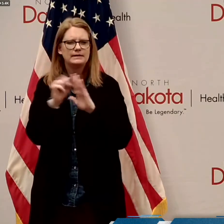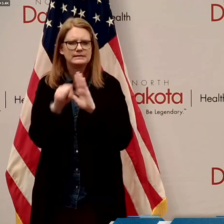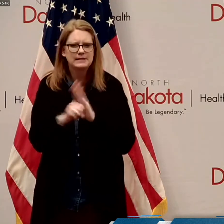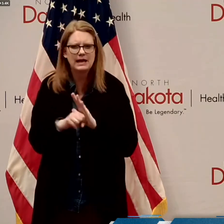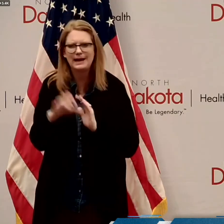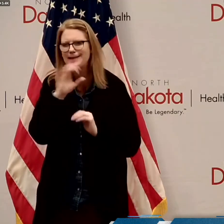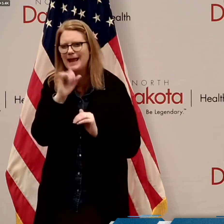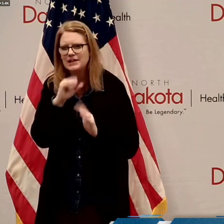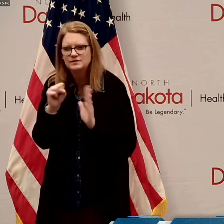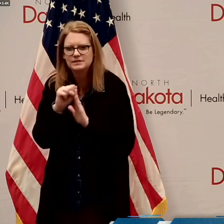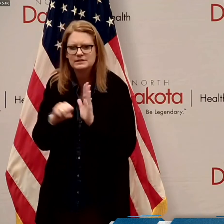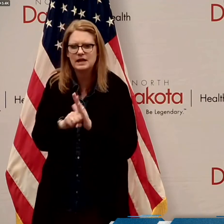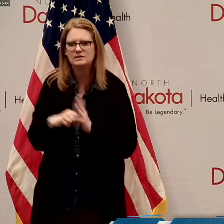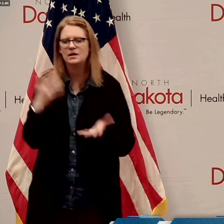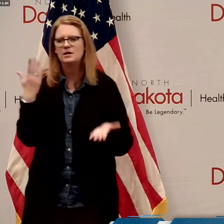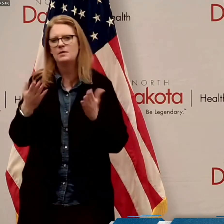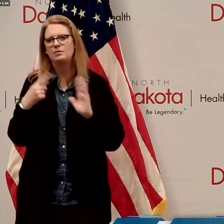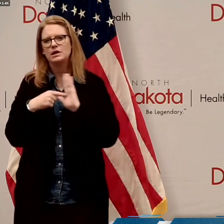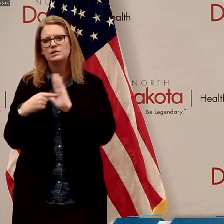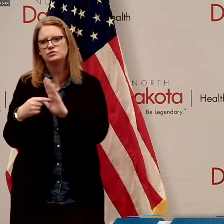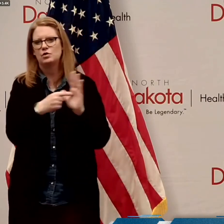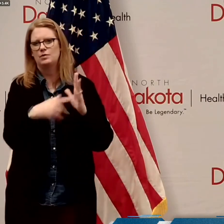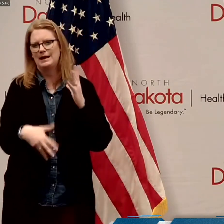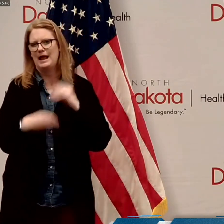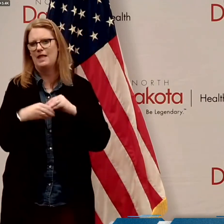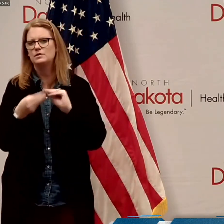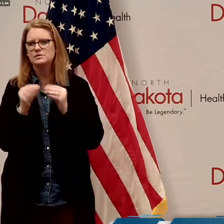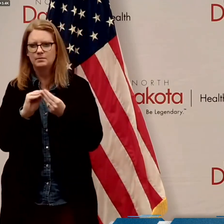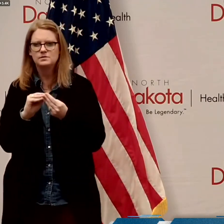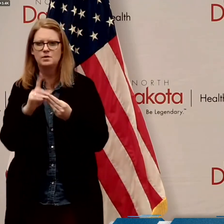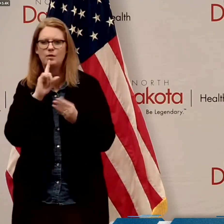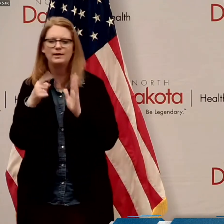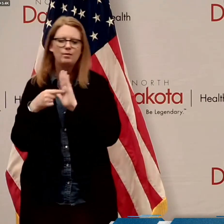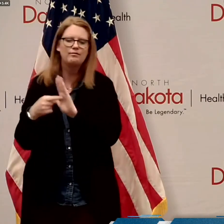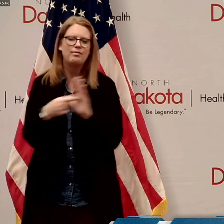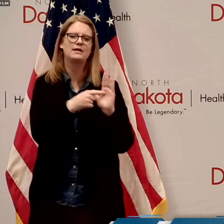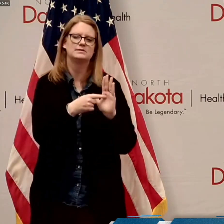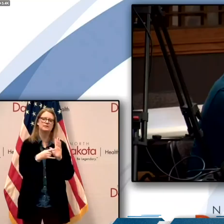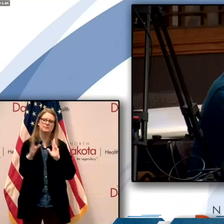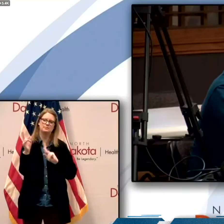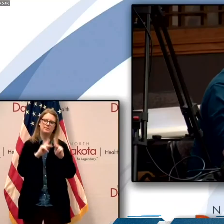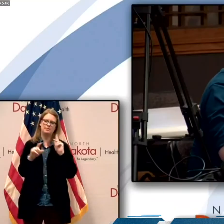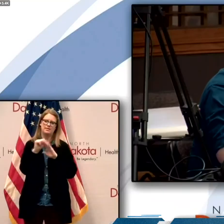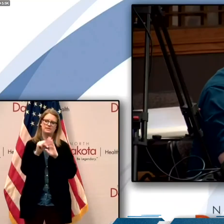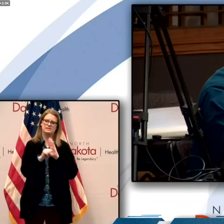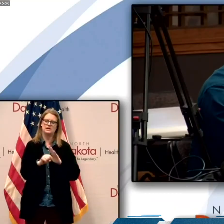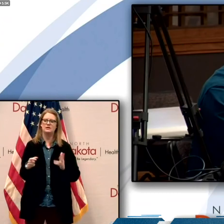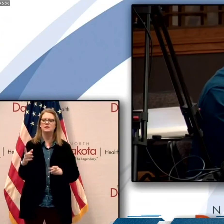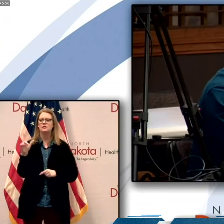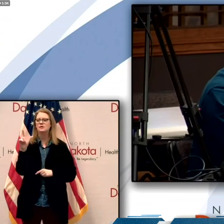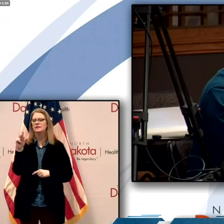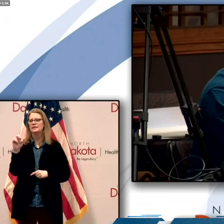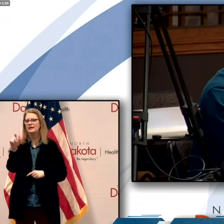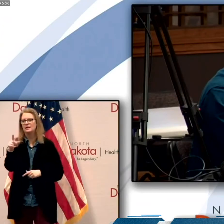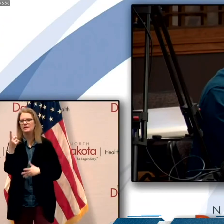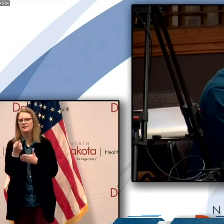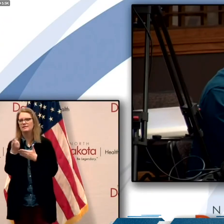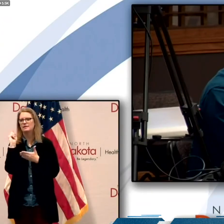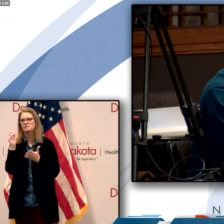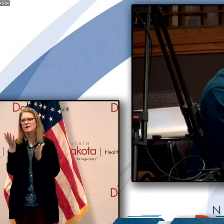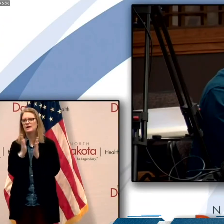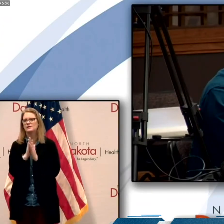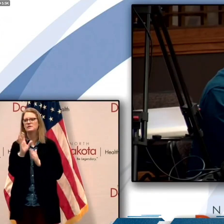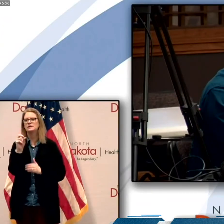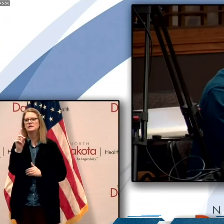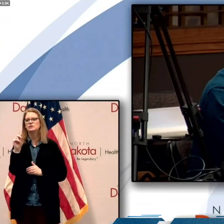could actually show that at one of these events. We could put those numbers up. Lane? Governor, last week I had asked you about